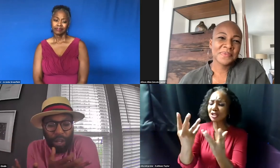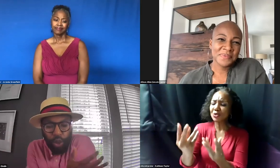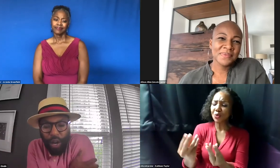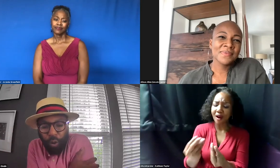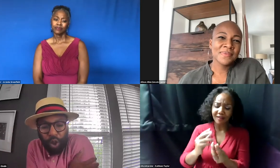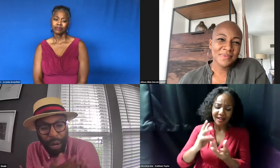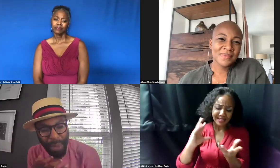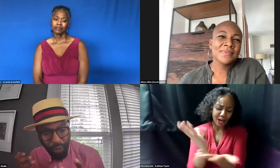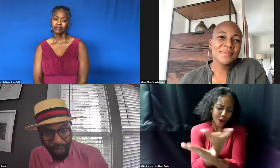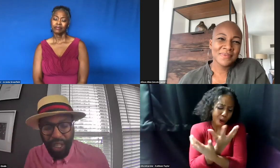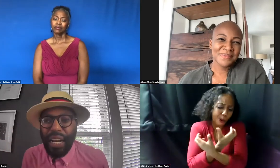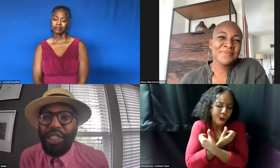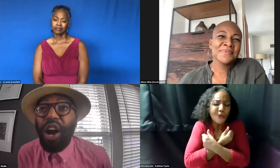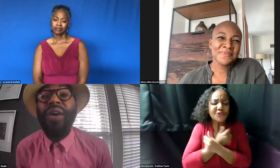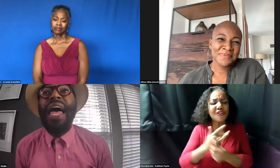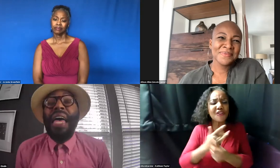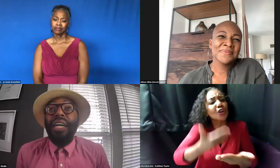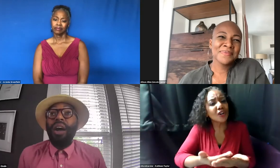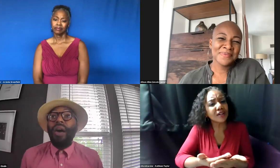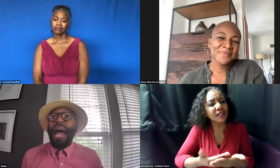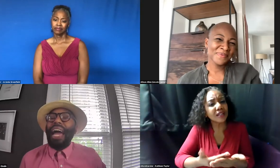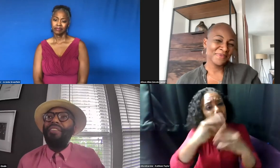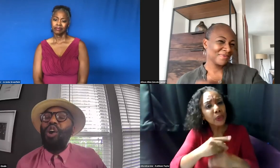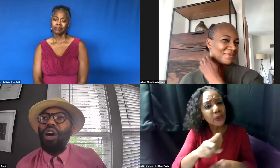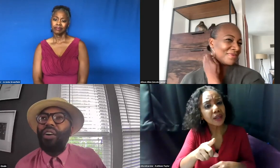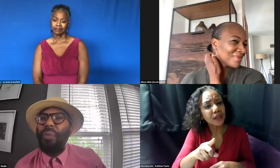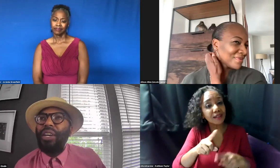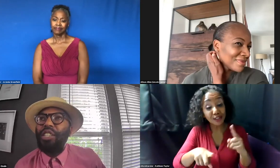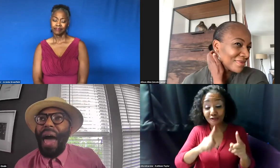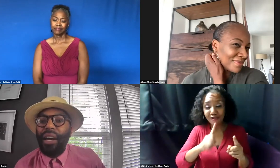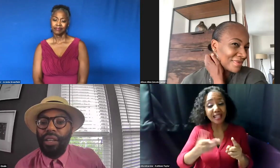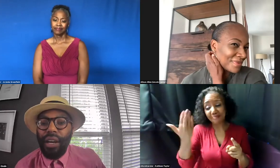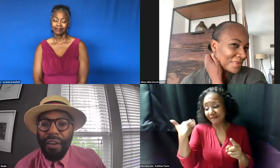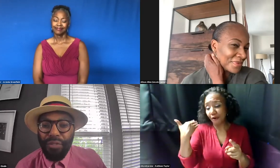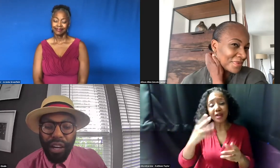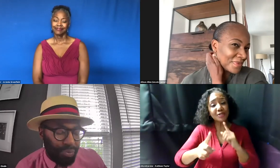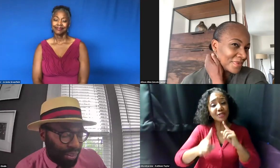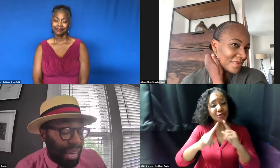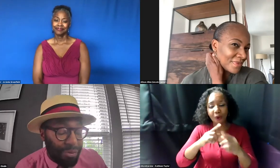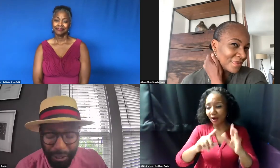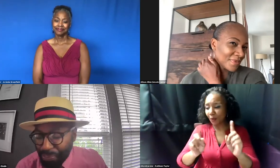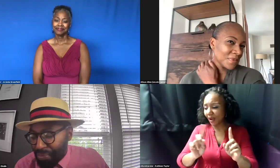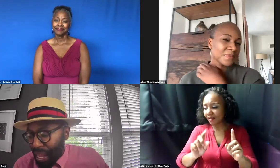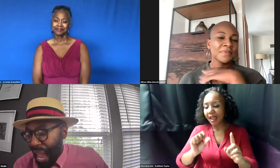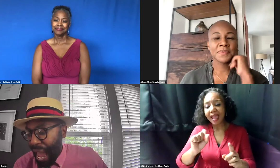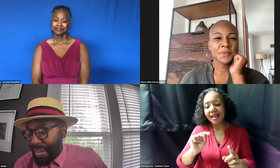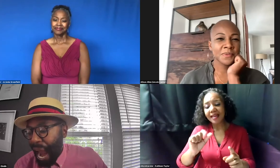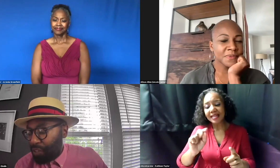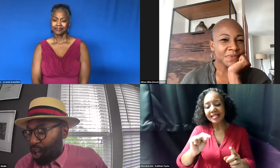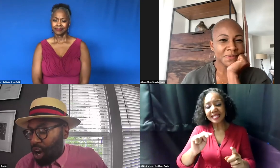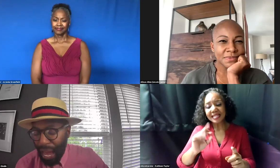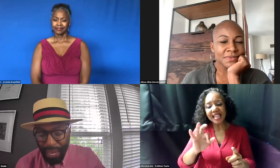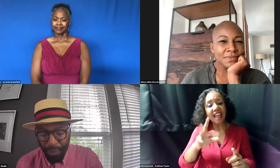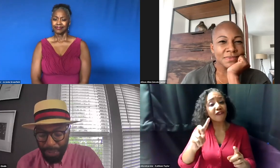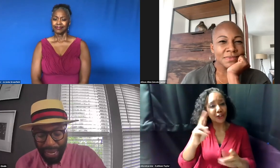wrap around you and hold you and make you feel good. And so, you know, I gave a talk a couple years back at the camp at Stanford. And